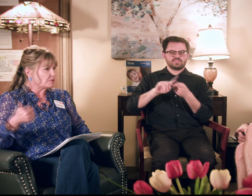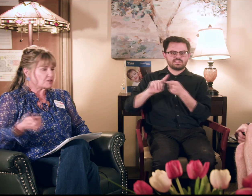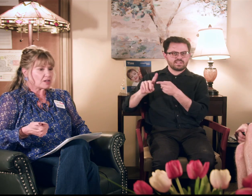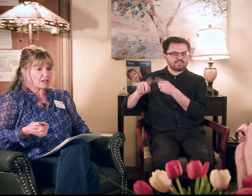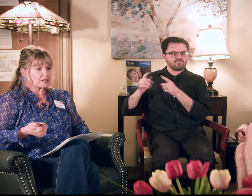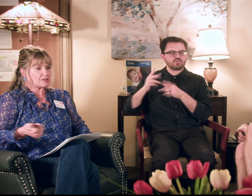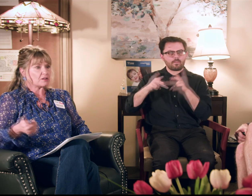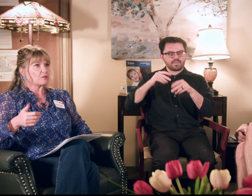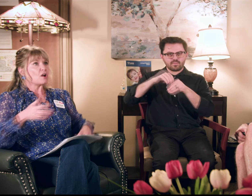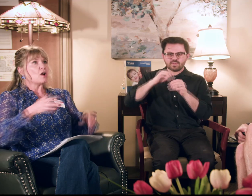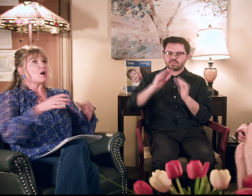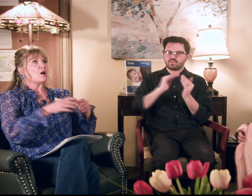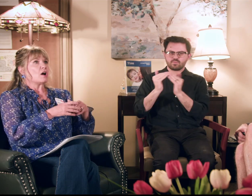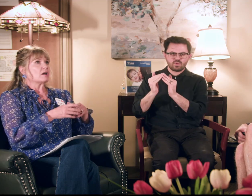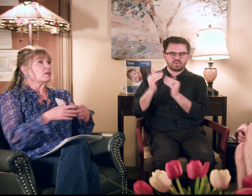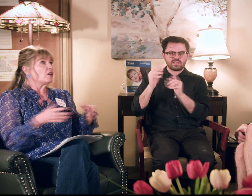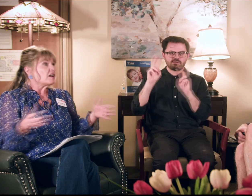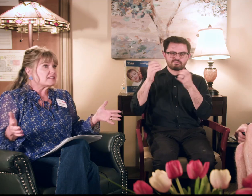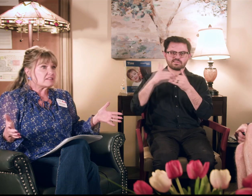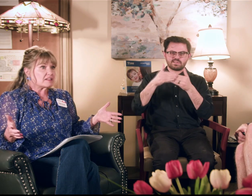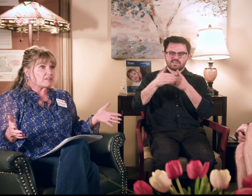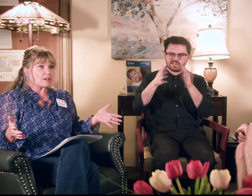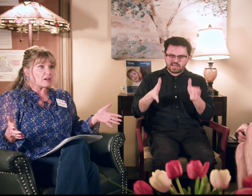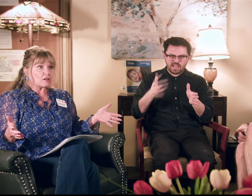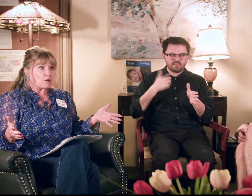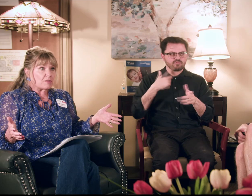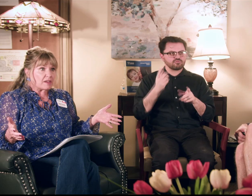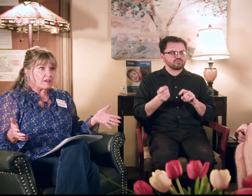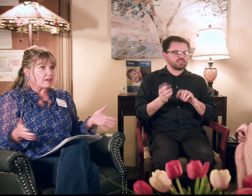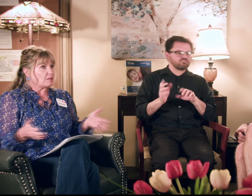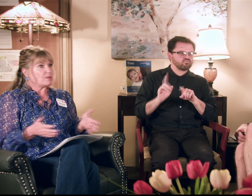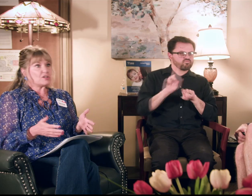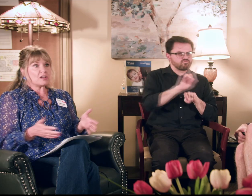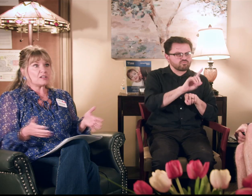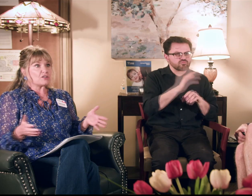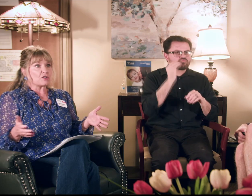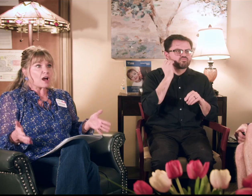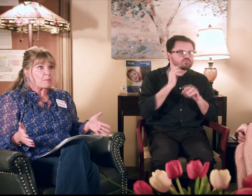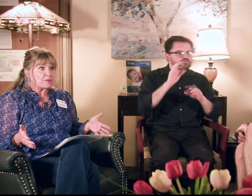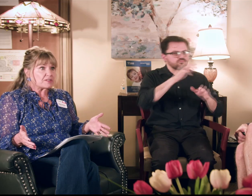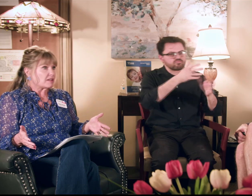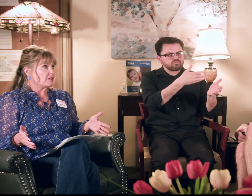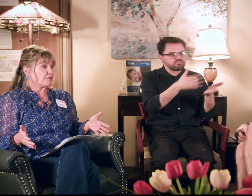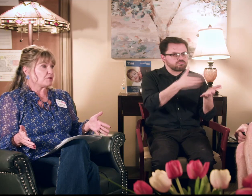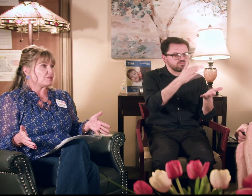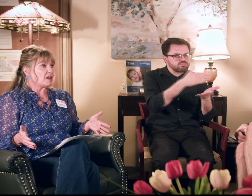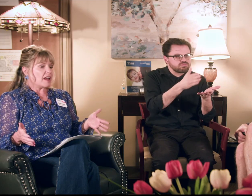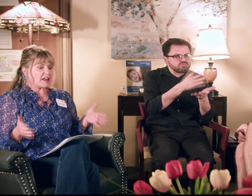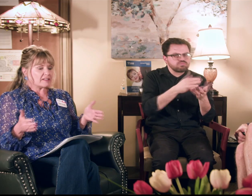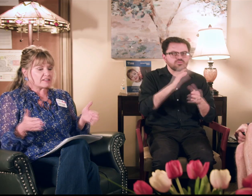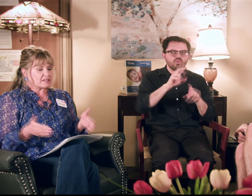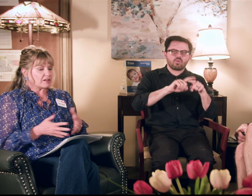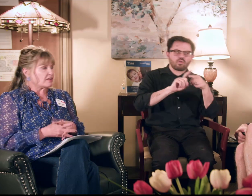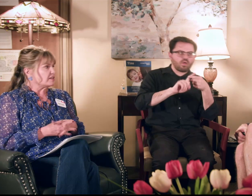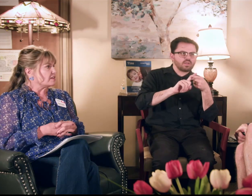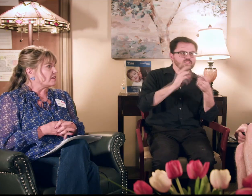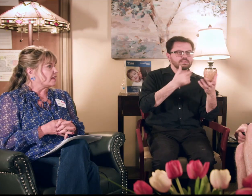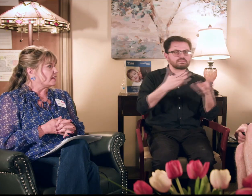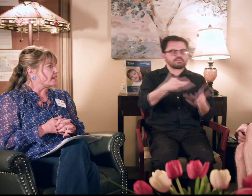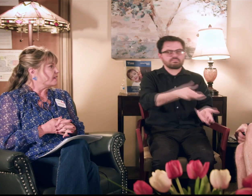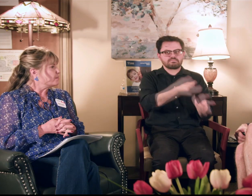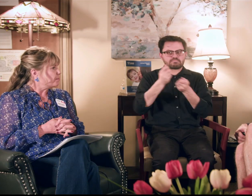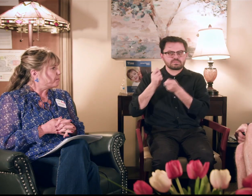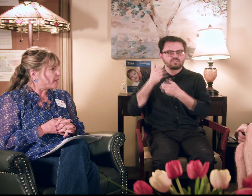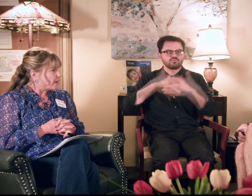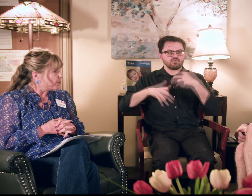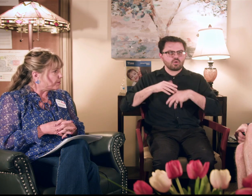caring neighbors reaching into their closets, giving clothing, reaching into their cupboards, giving food, and it still carries